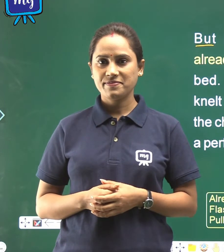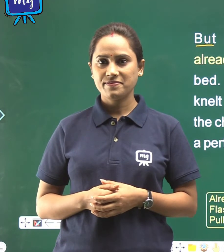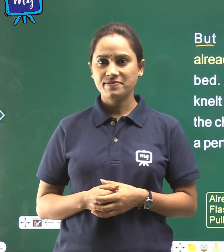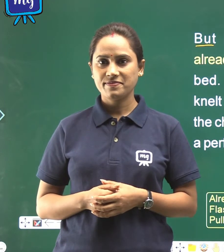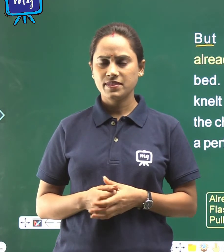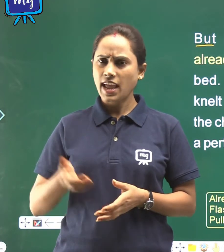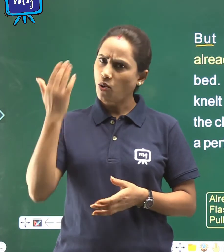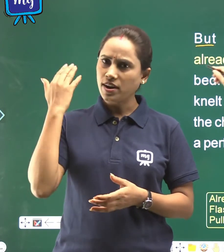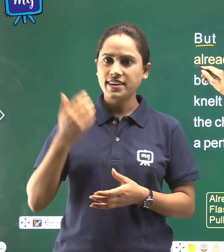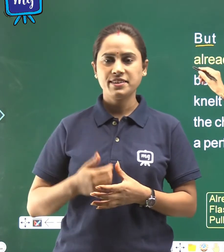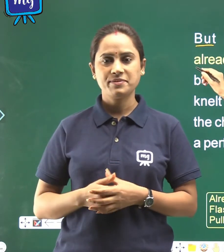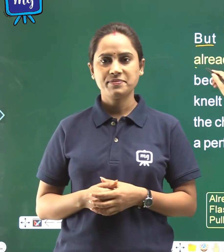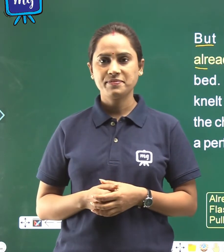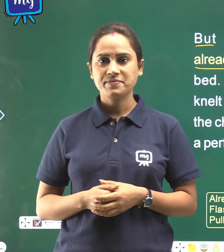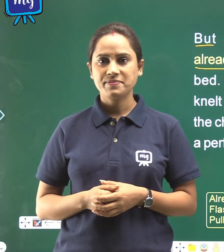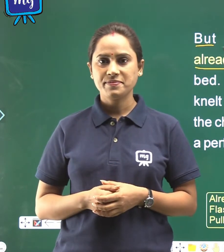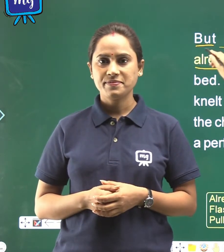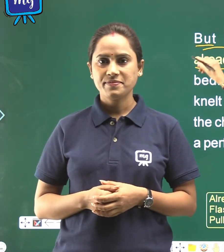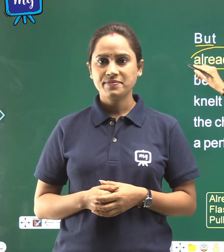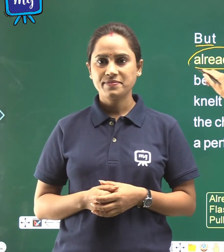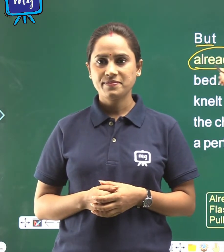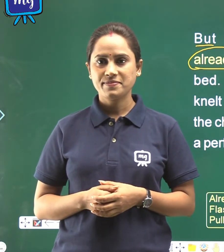had already